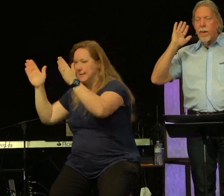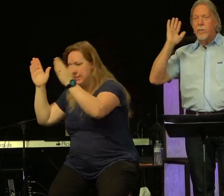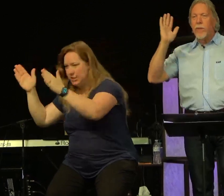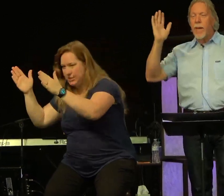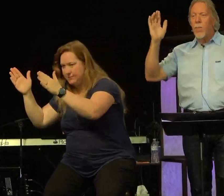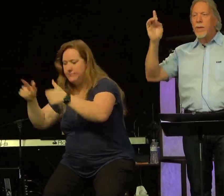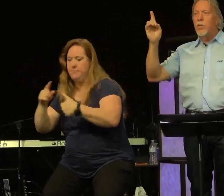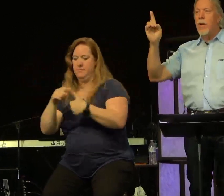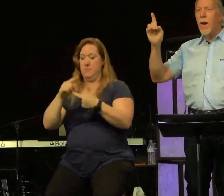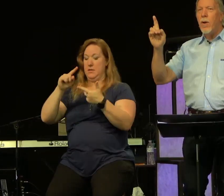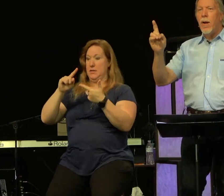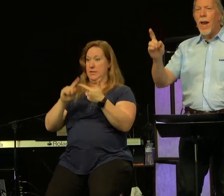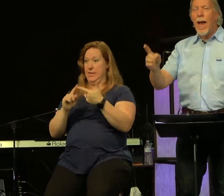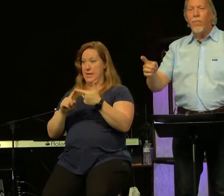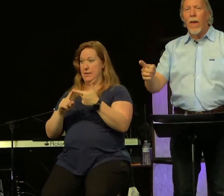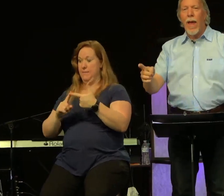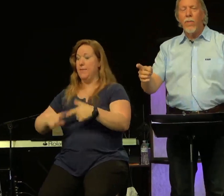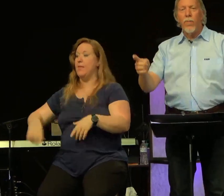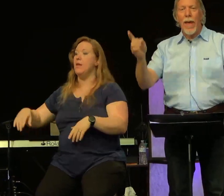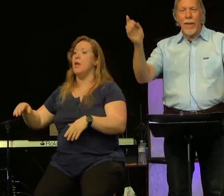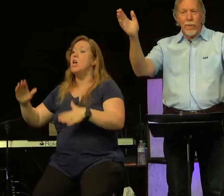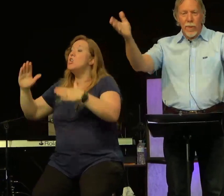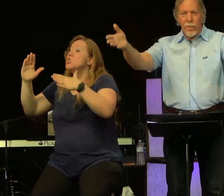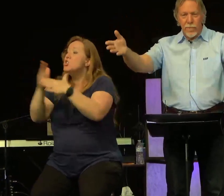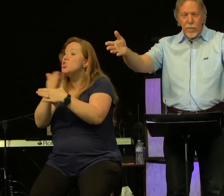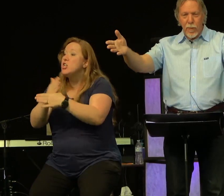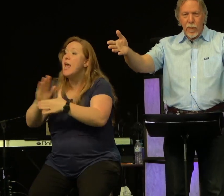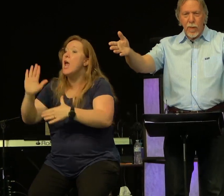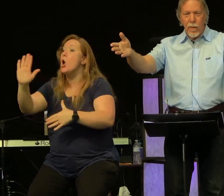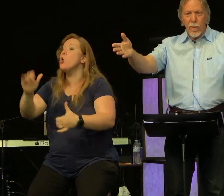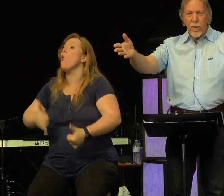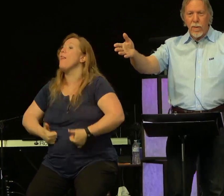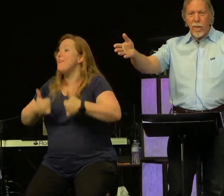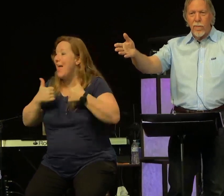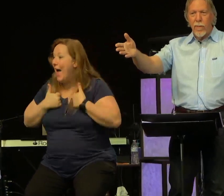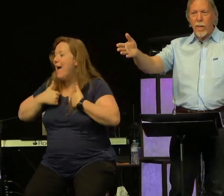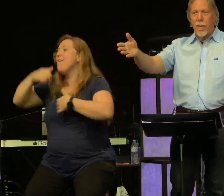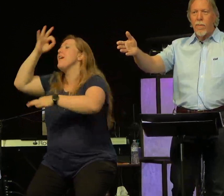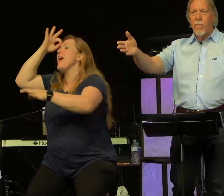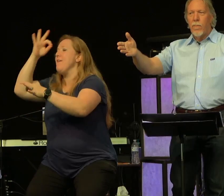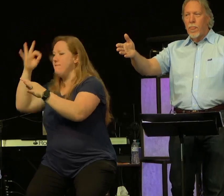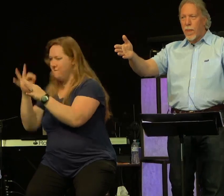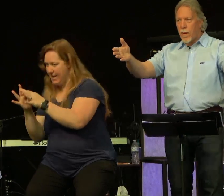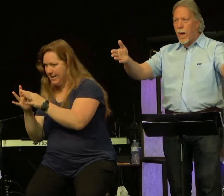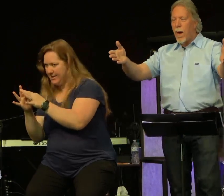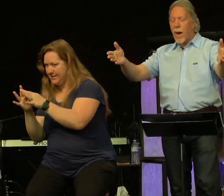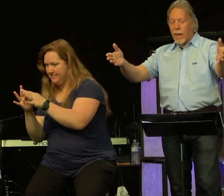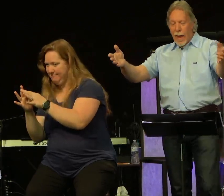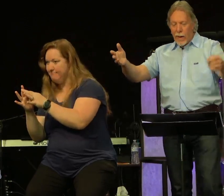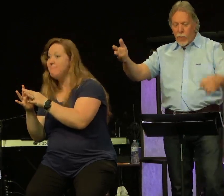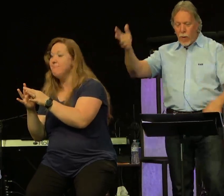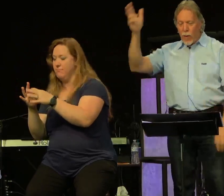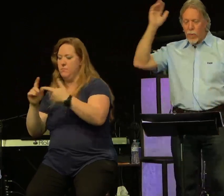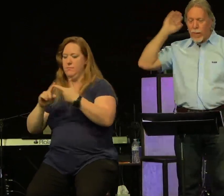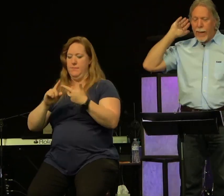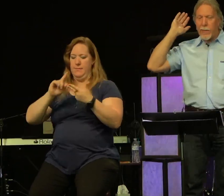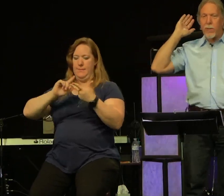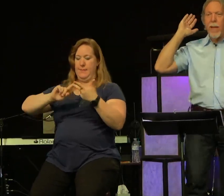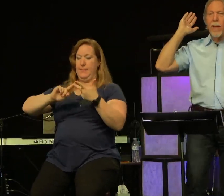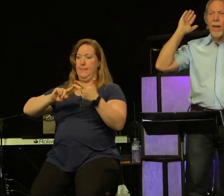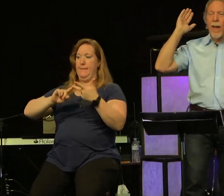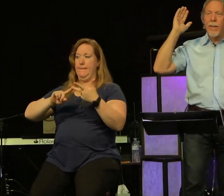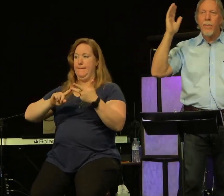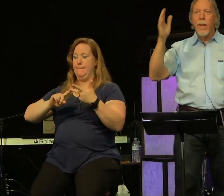Undivided attention. The second one is share your life and faith. Share your life and faith. All right. And the third one